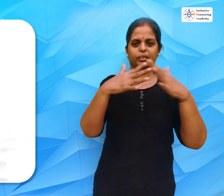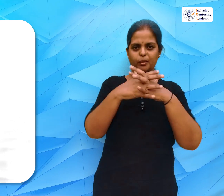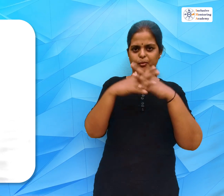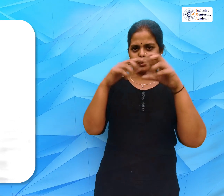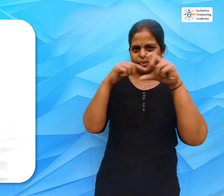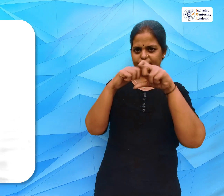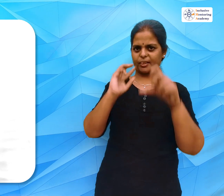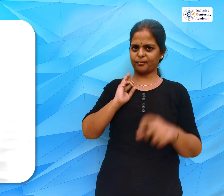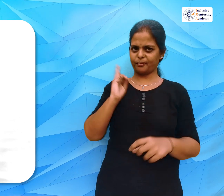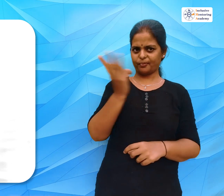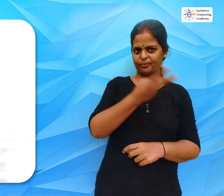We were.